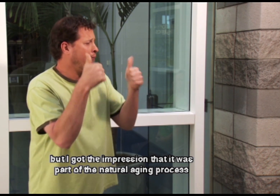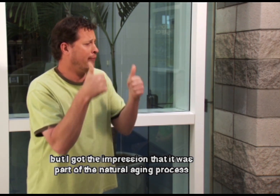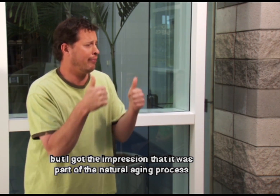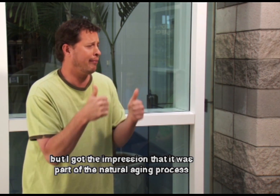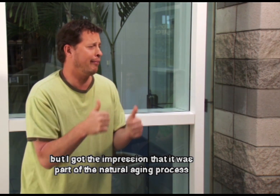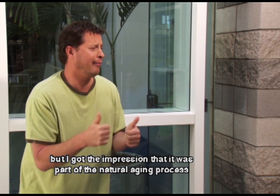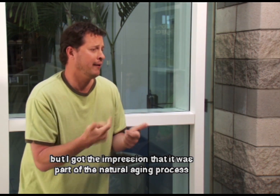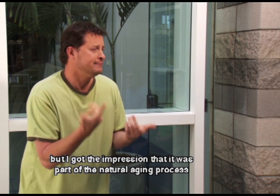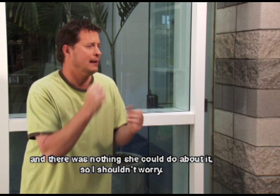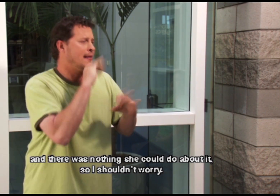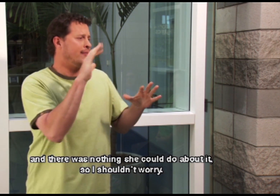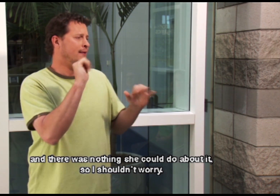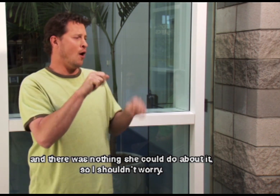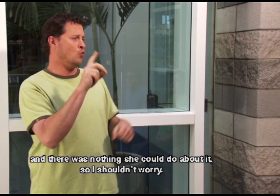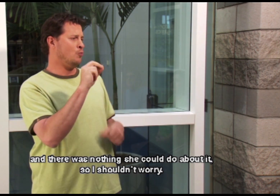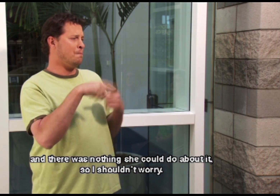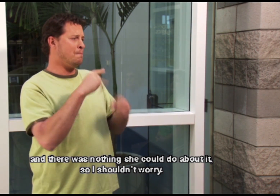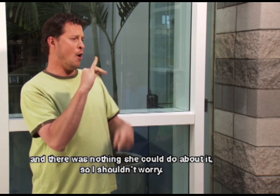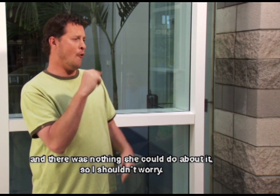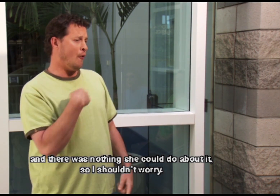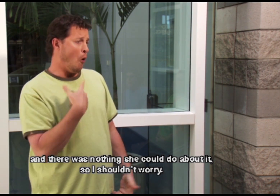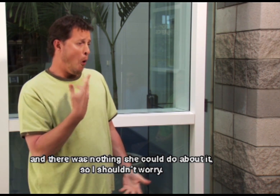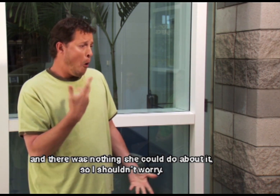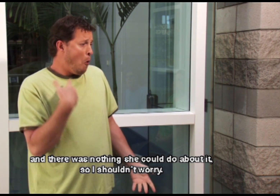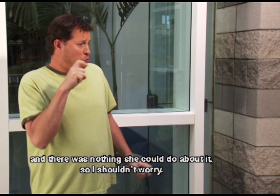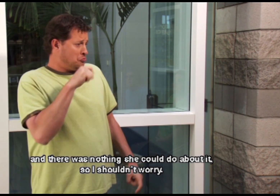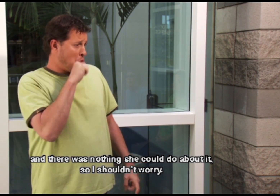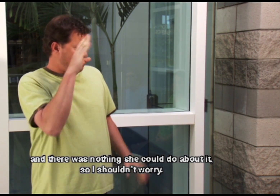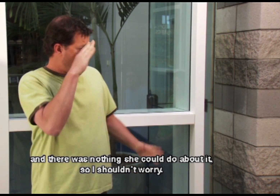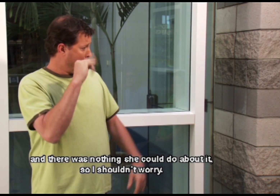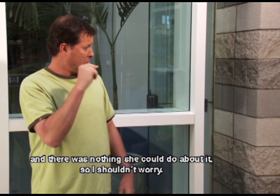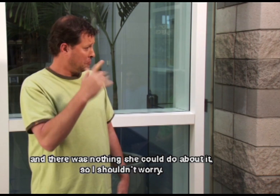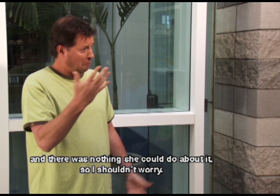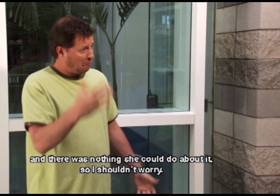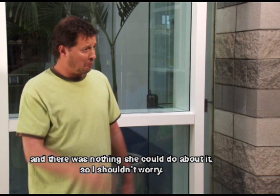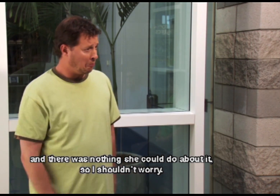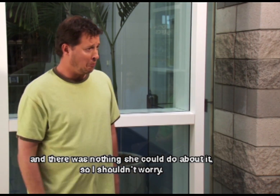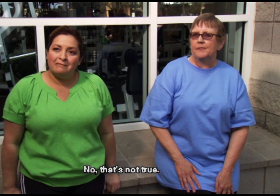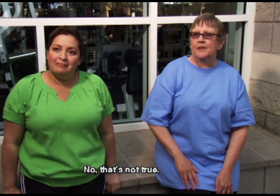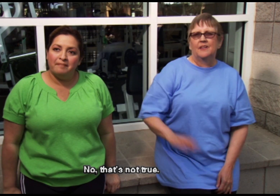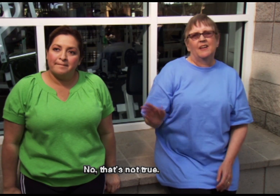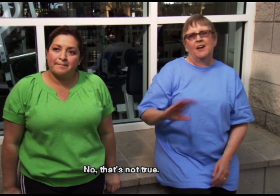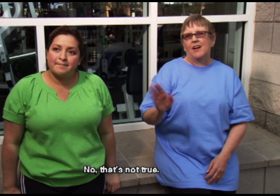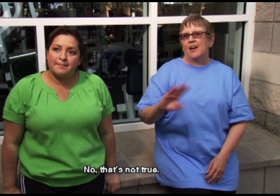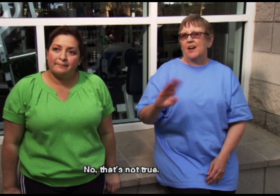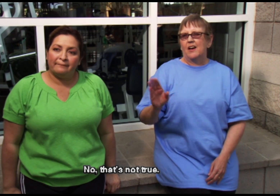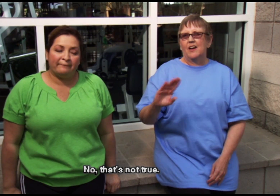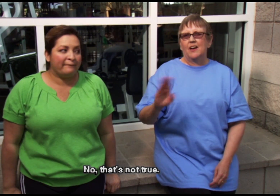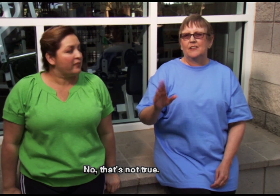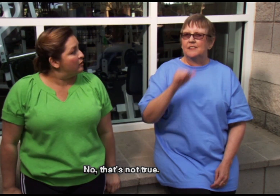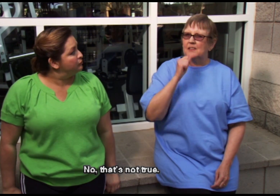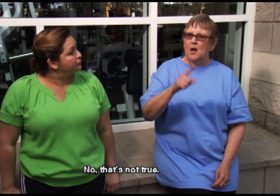aging process, and there was nothing she could do about it, so I shouldn't worry. No, that's not